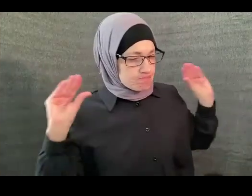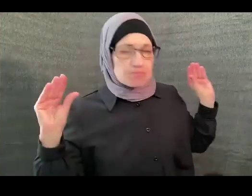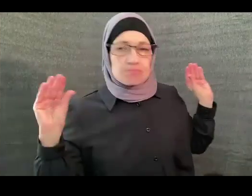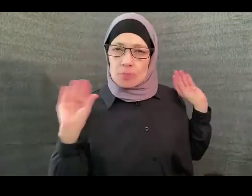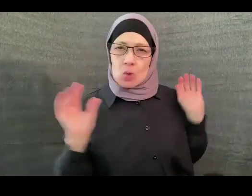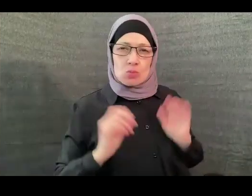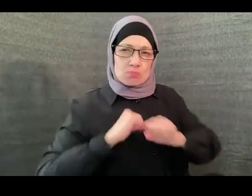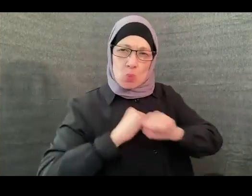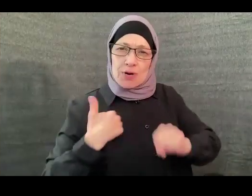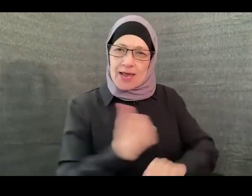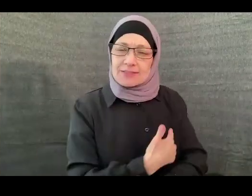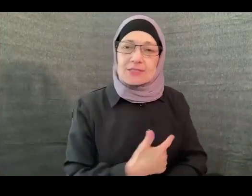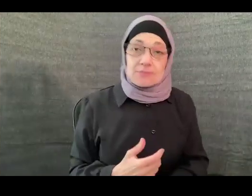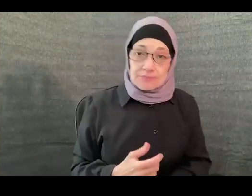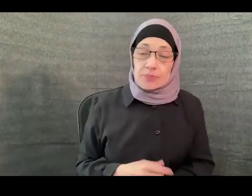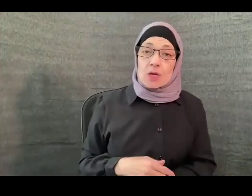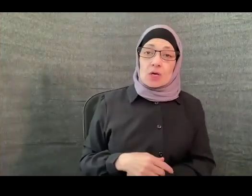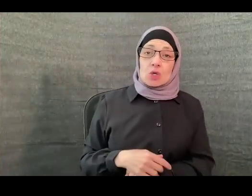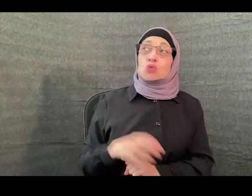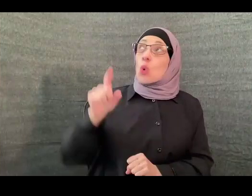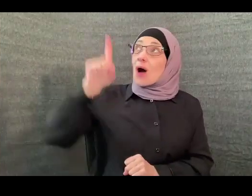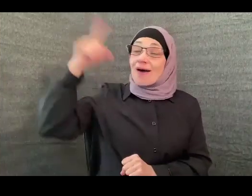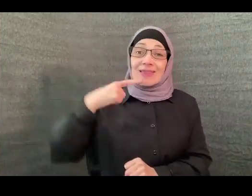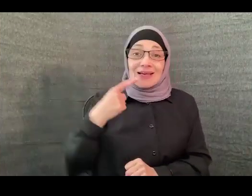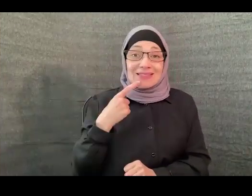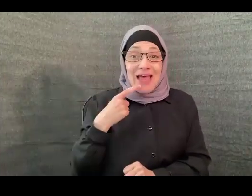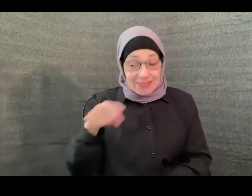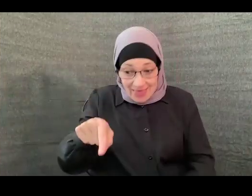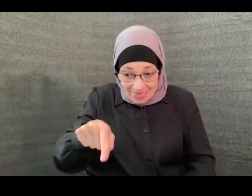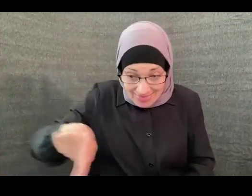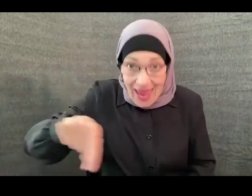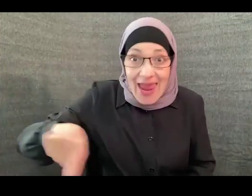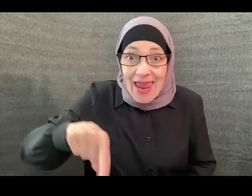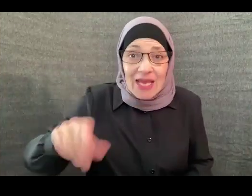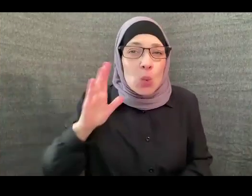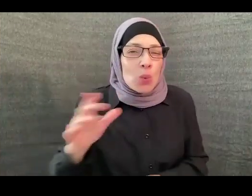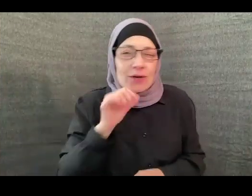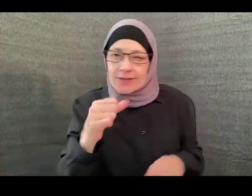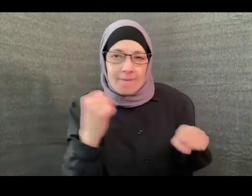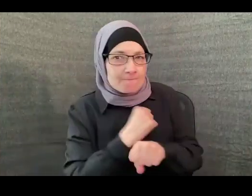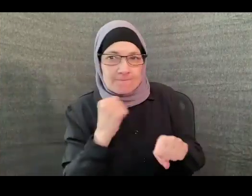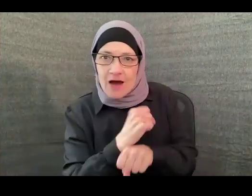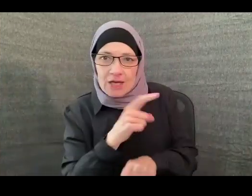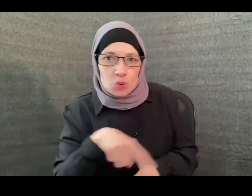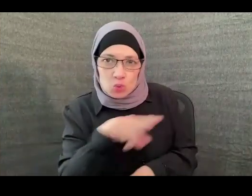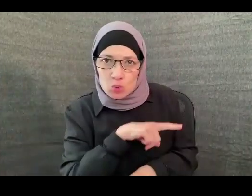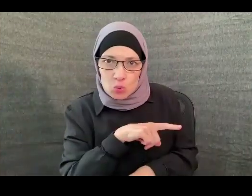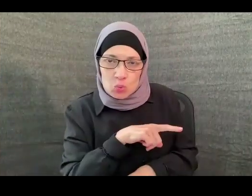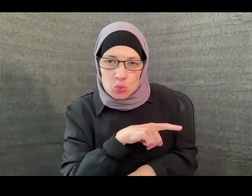were all united all together, except in fortified villages or